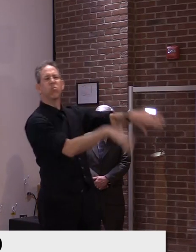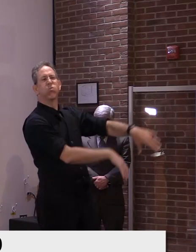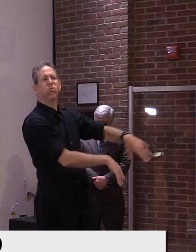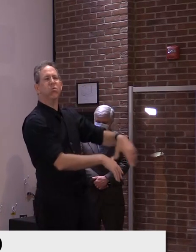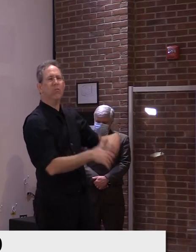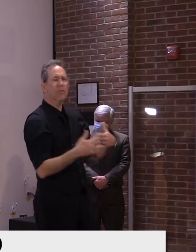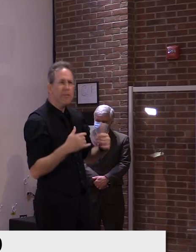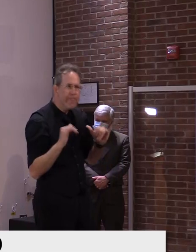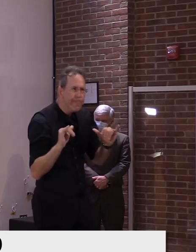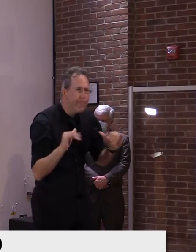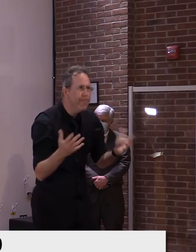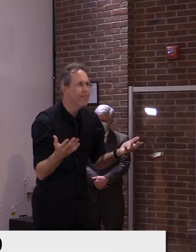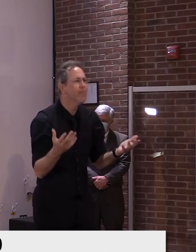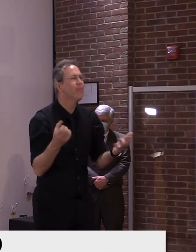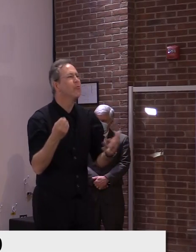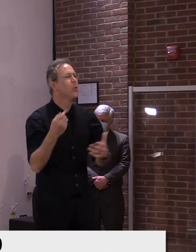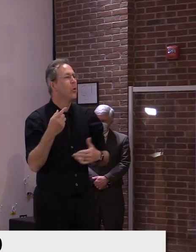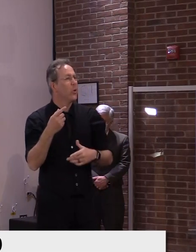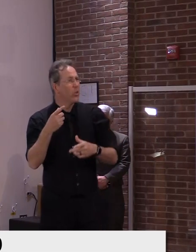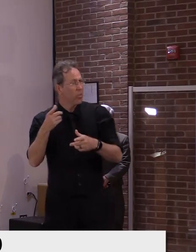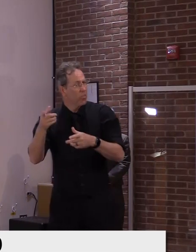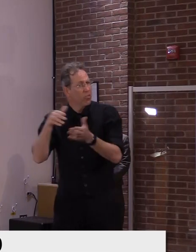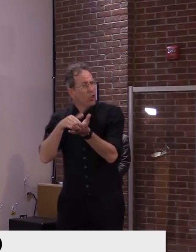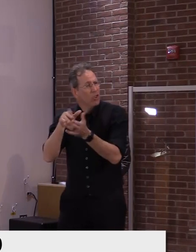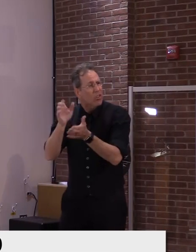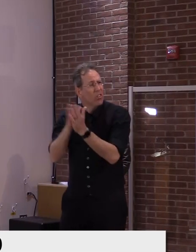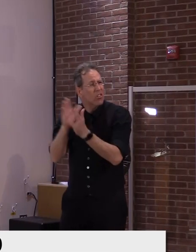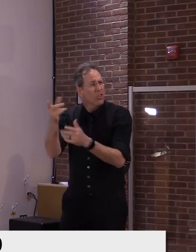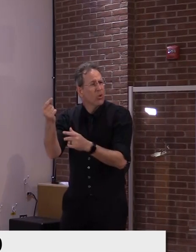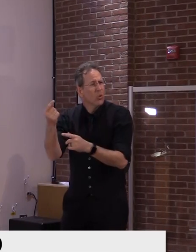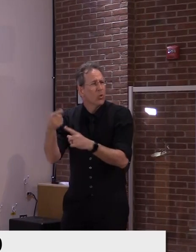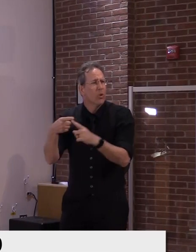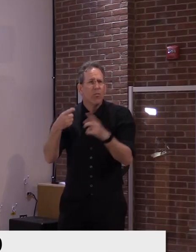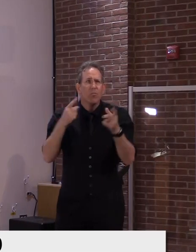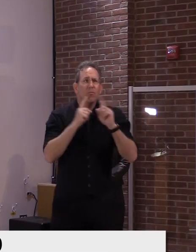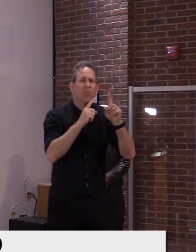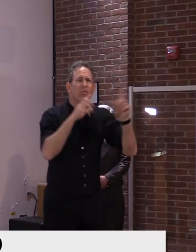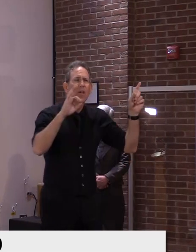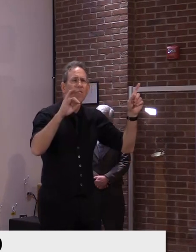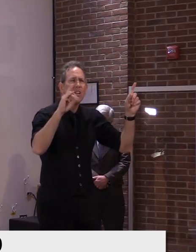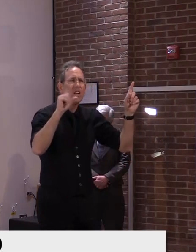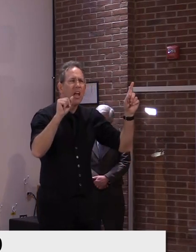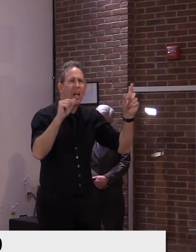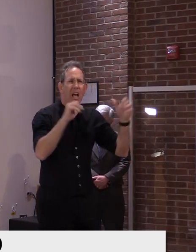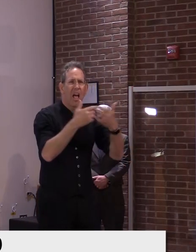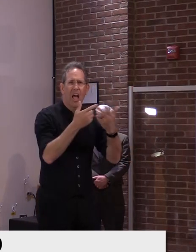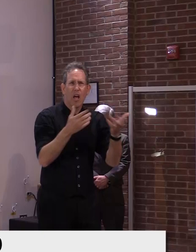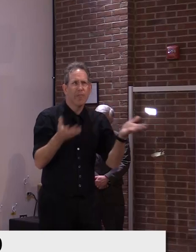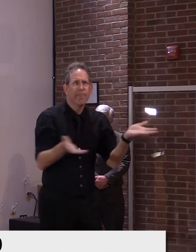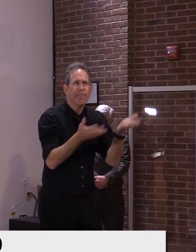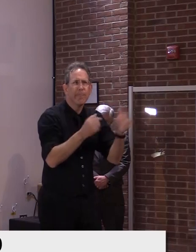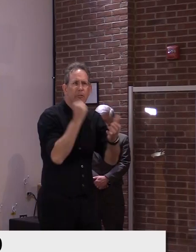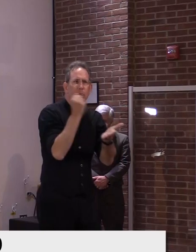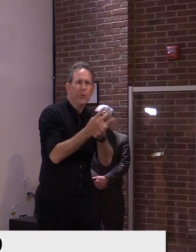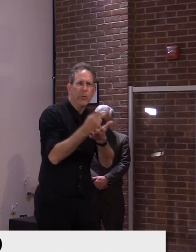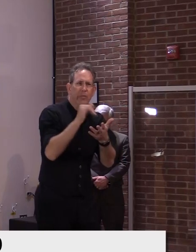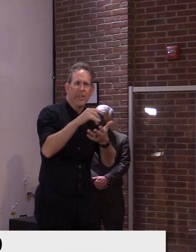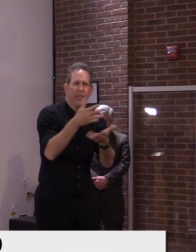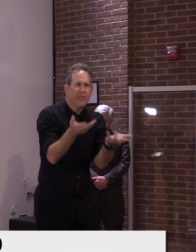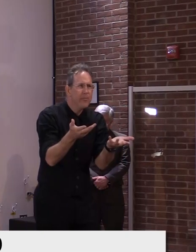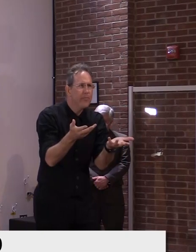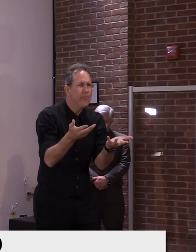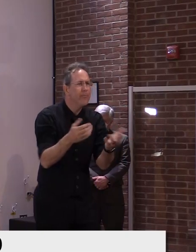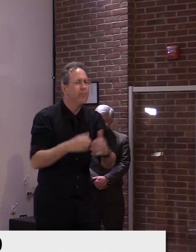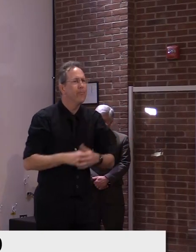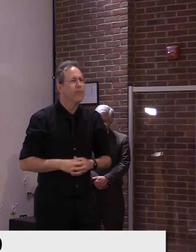now. Yeah, again, I'll let Dr. Levine answer for himself, but just to put this in perspective once again, 6